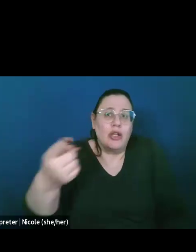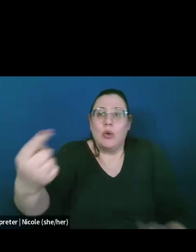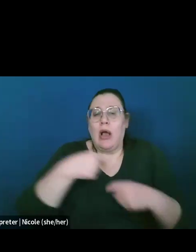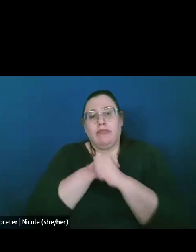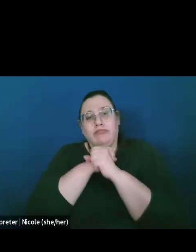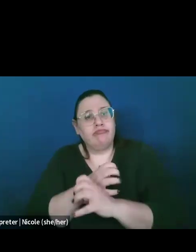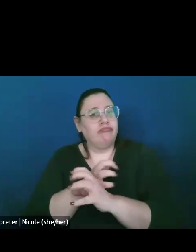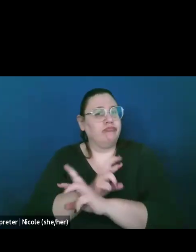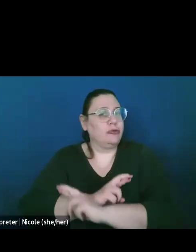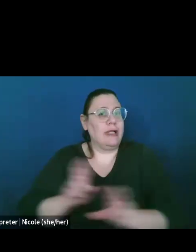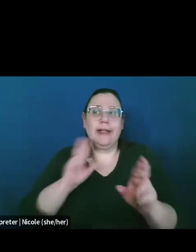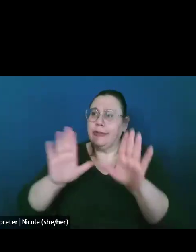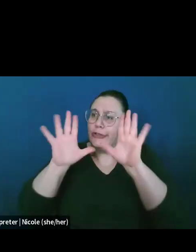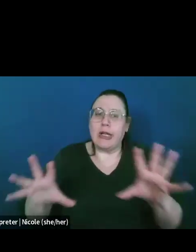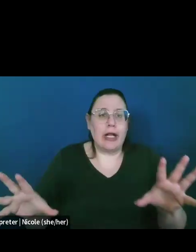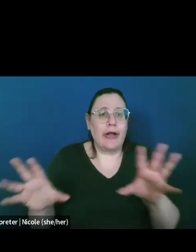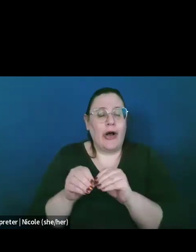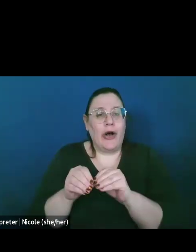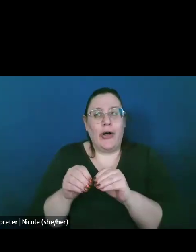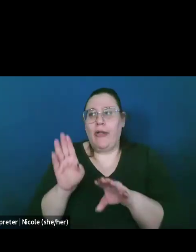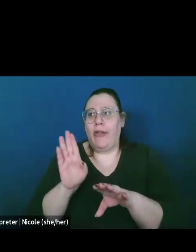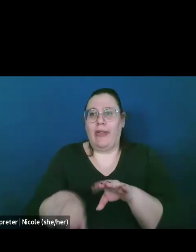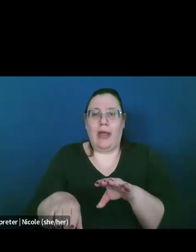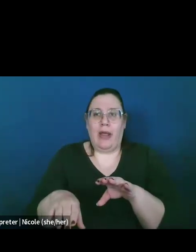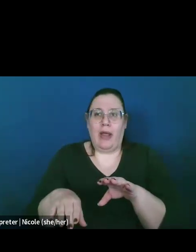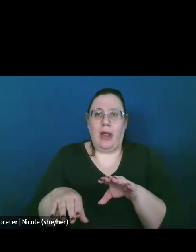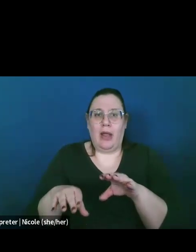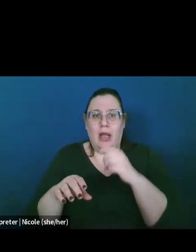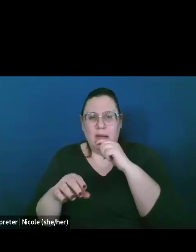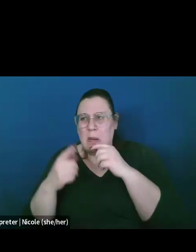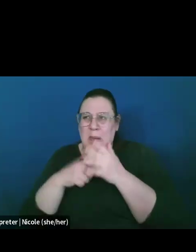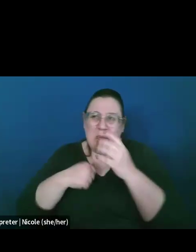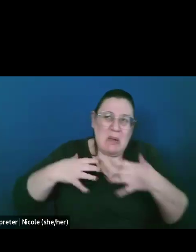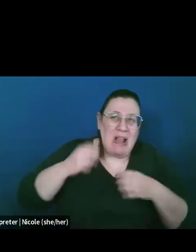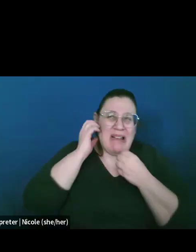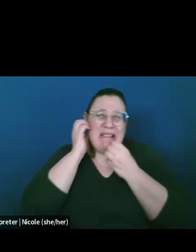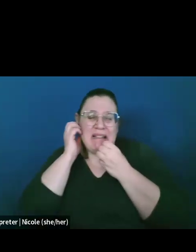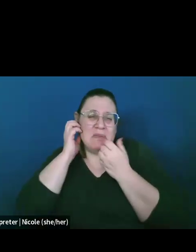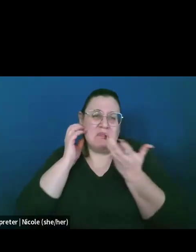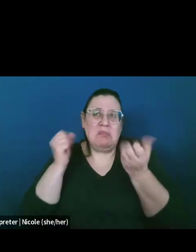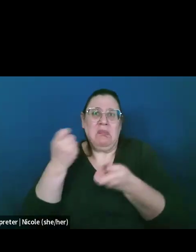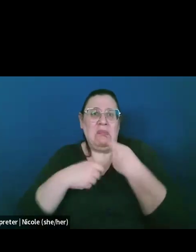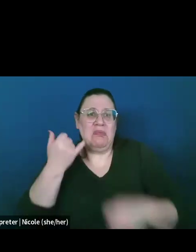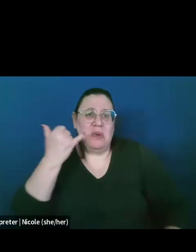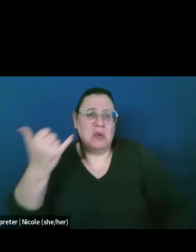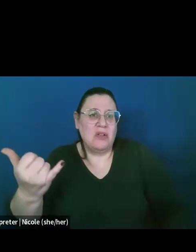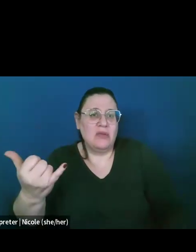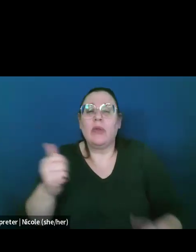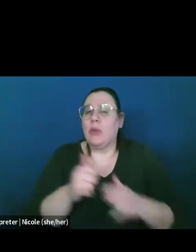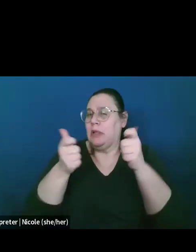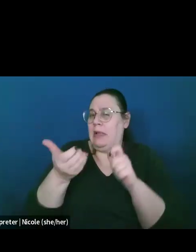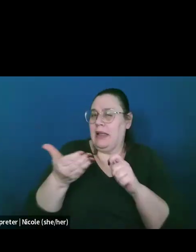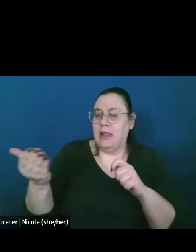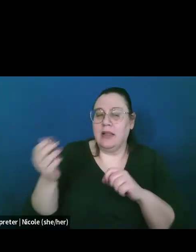have a great call than worry about what you're wearing and different things. So those are kind of the biggest things. And then as